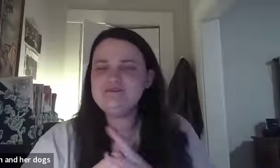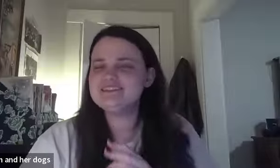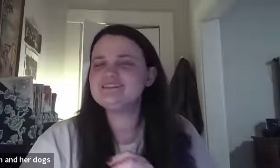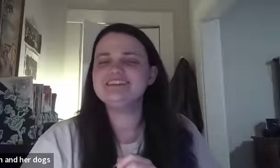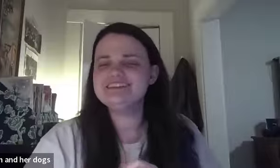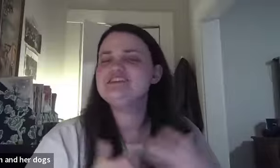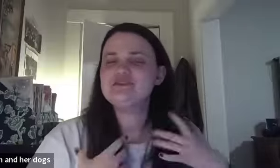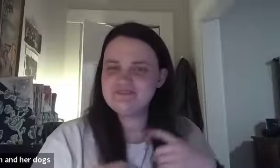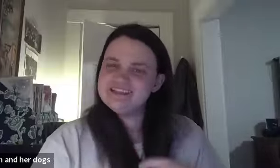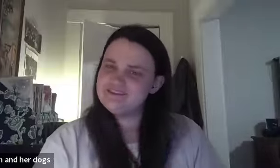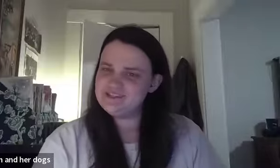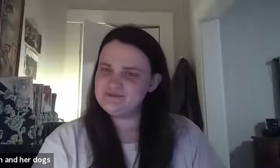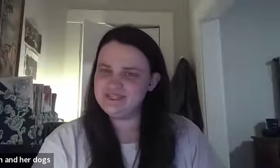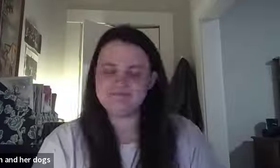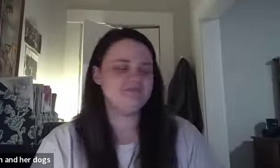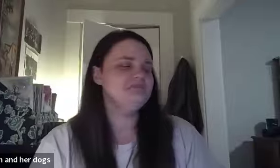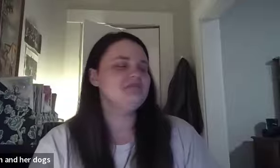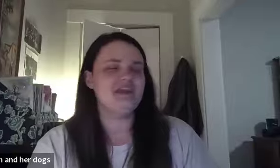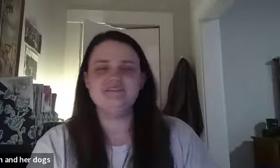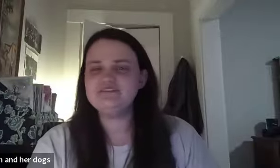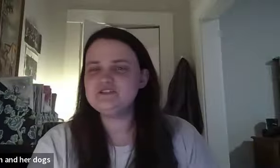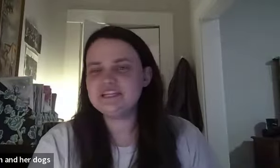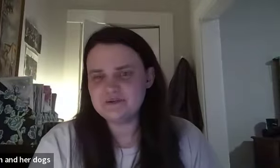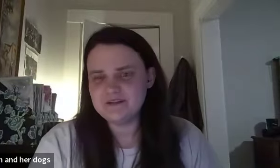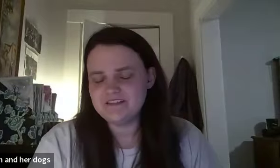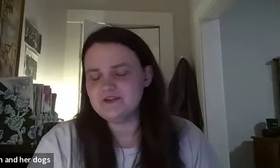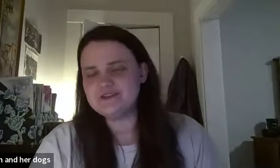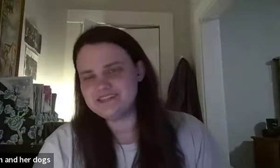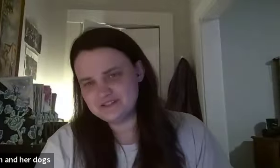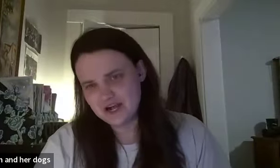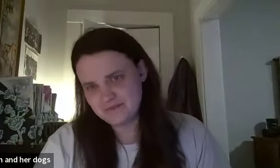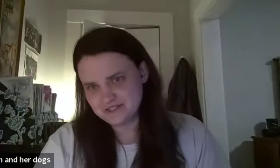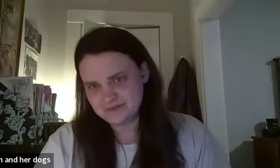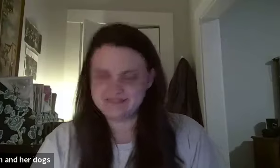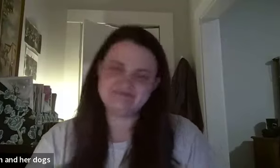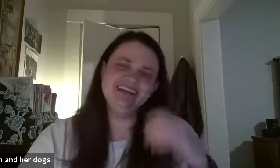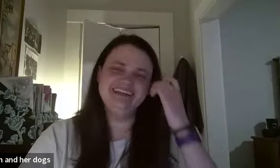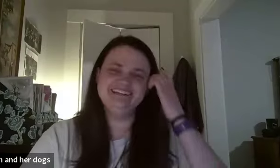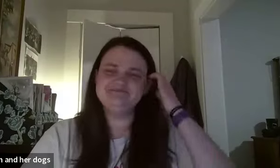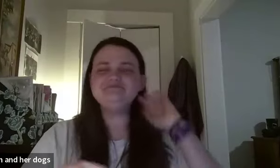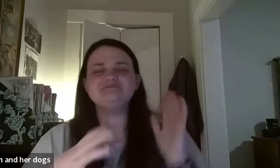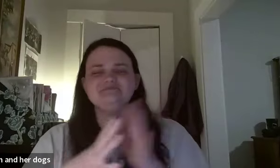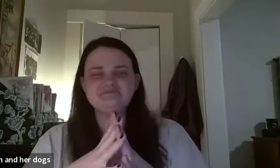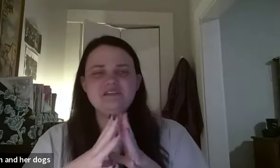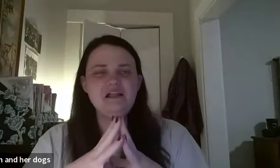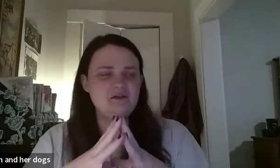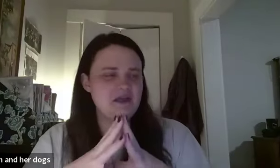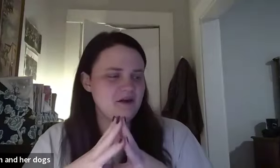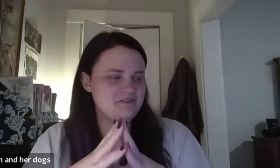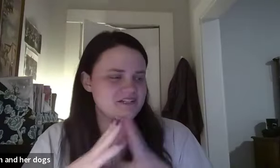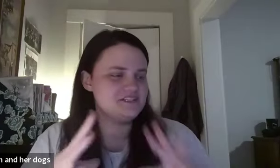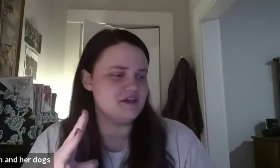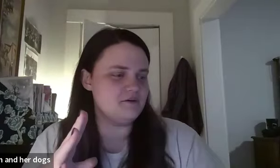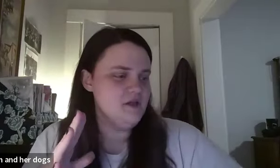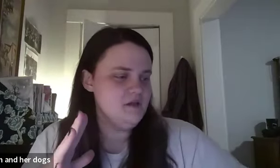can start listing your events of this week. Even if you didn't do anything, you could still talk about your week. Okay, perfect. So